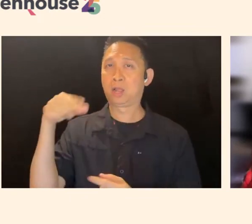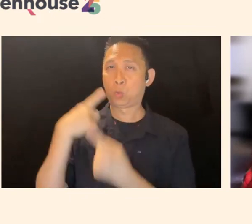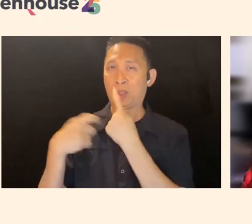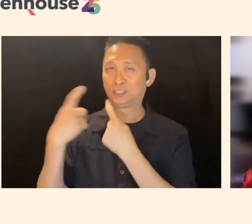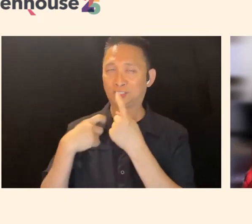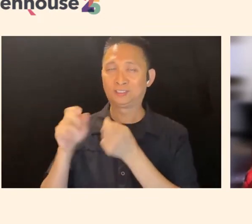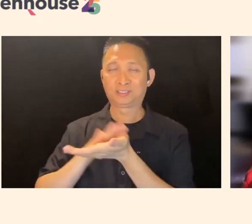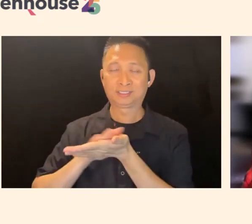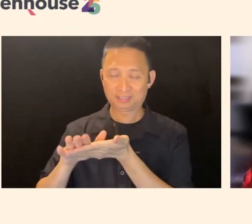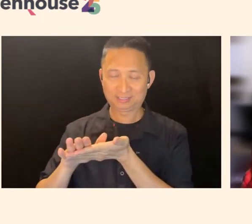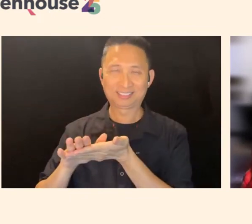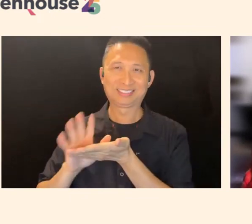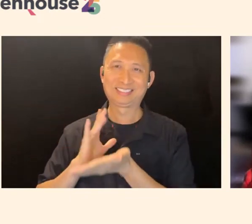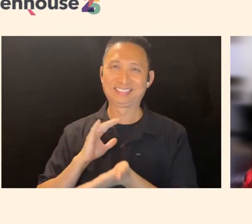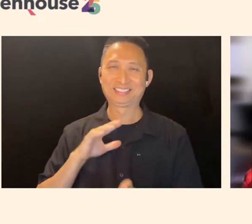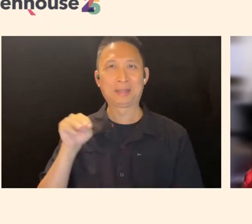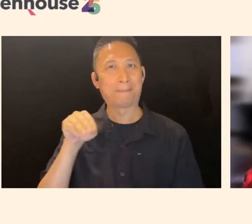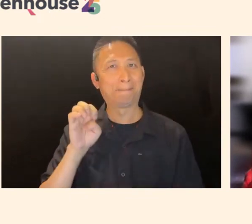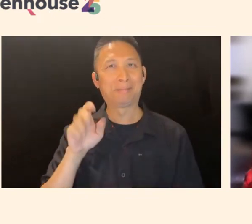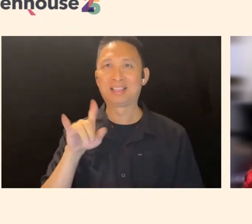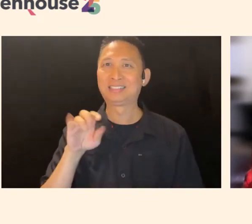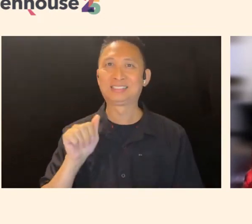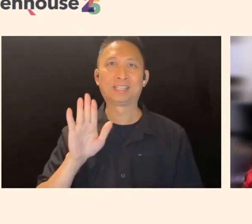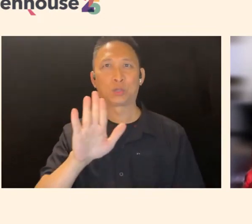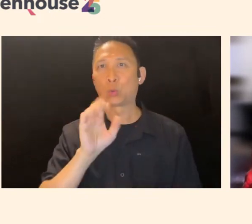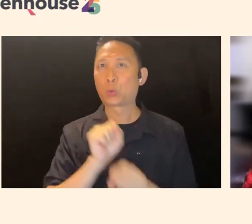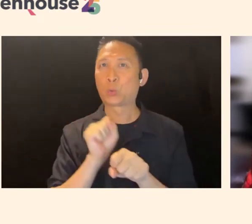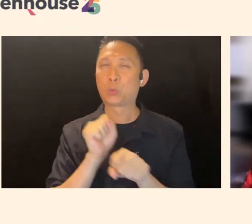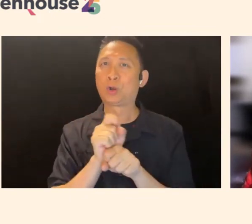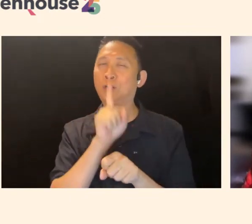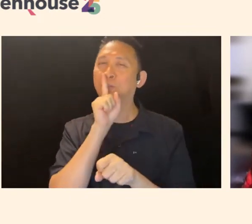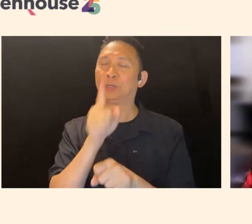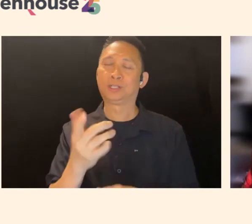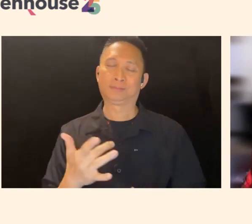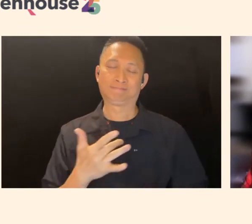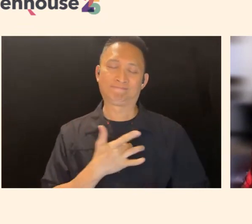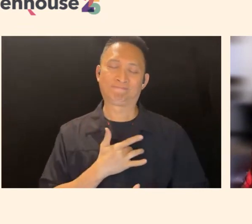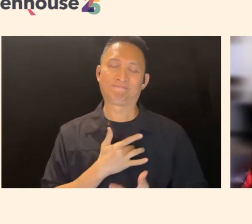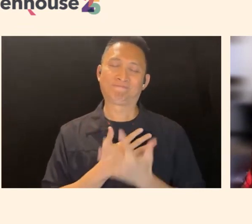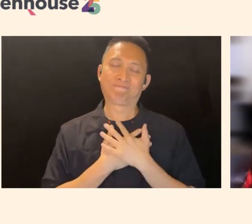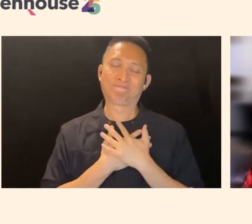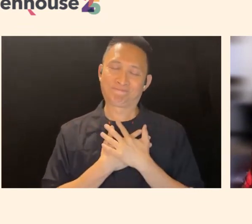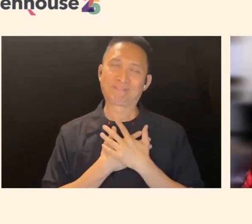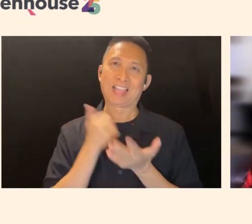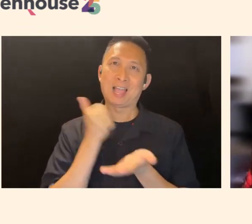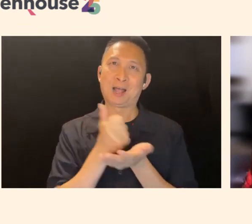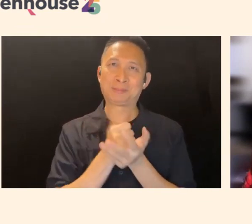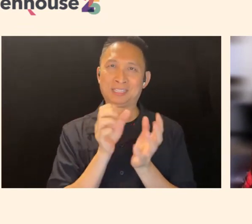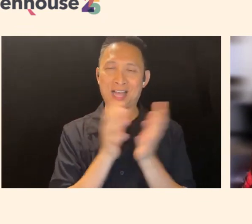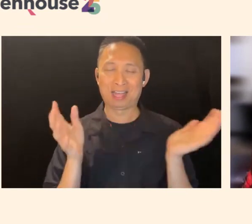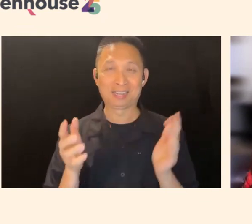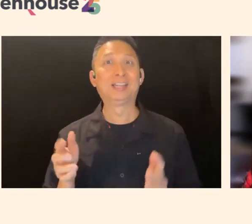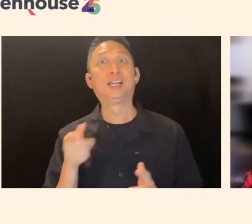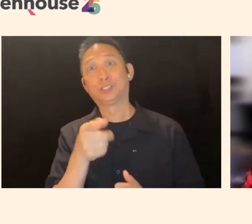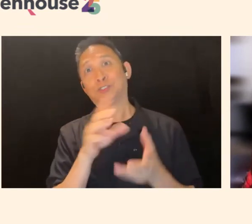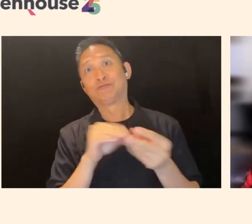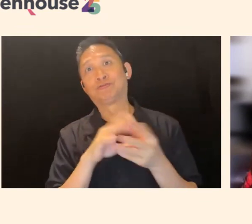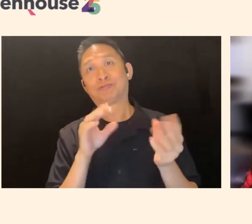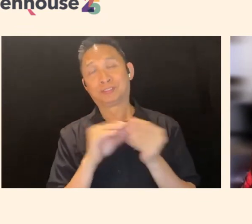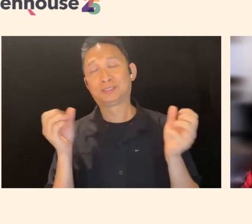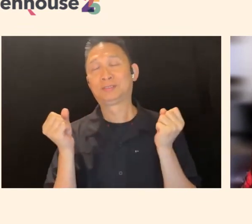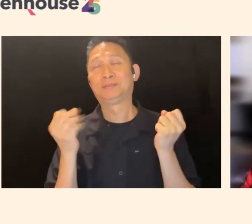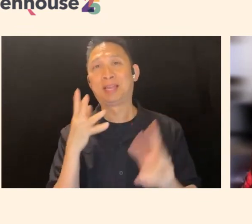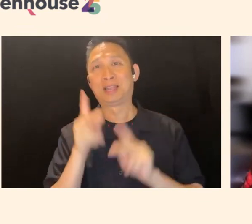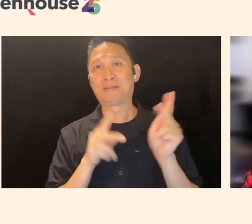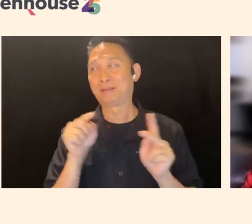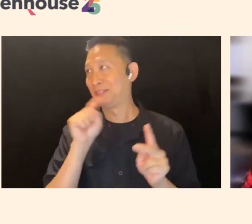just very clear, Melissa, that your work has touched a lot of people. I was genuinely having to hold tears back. I got some messages from other